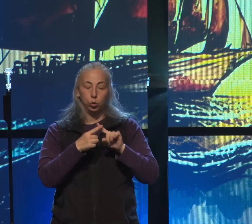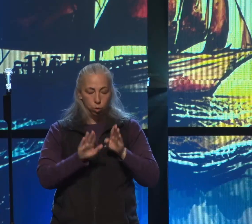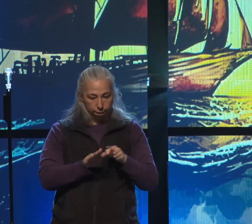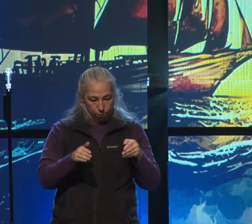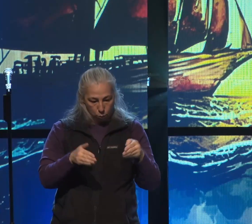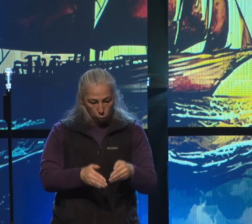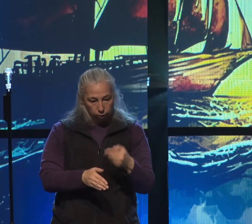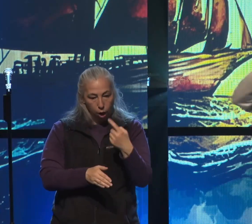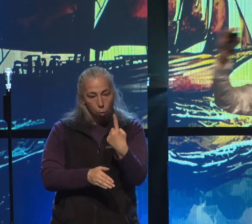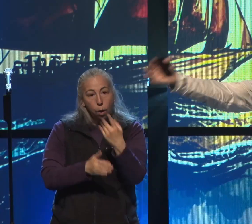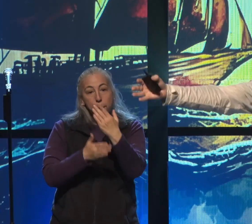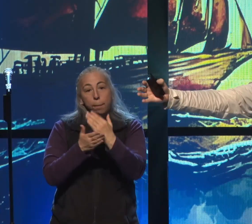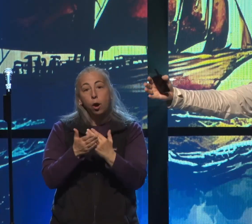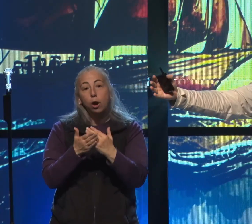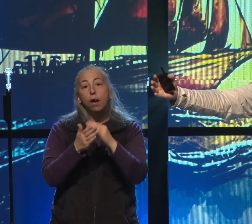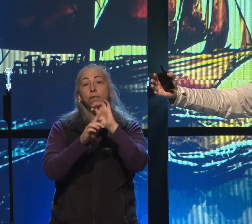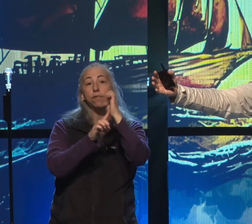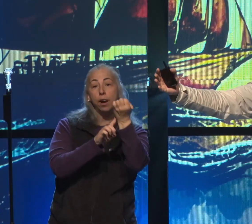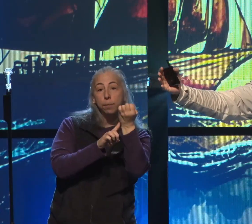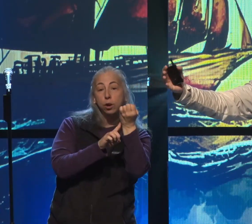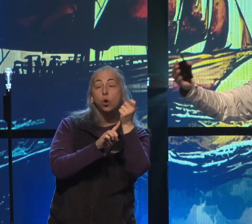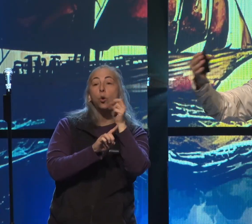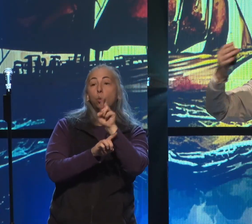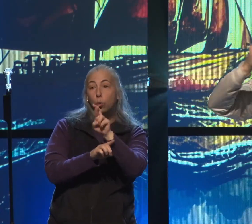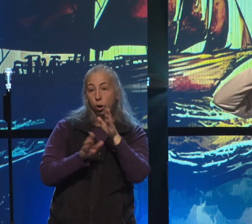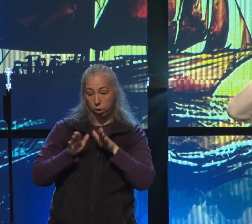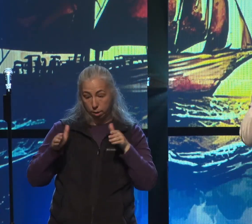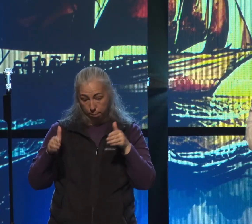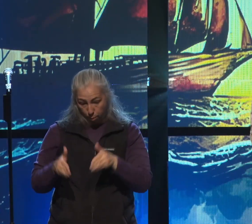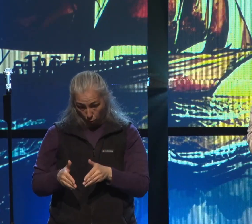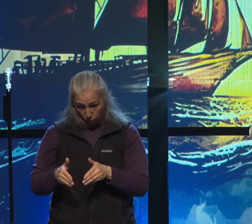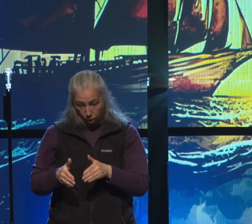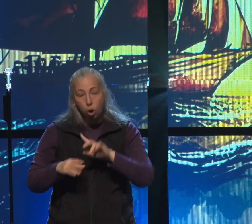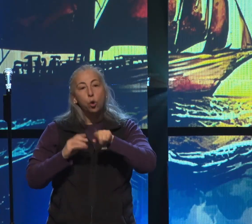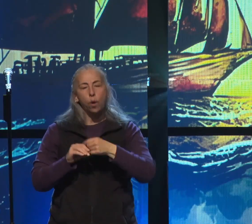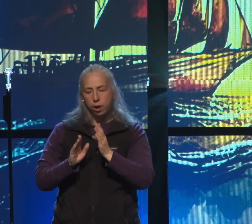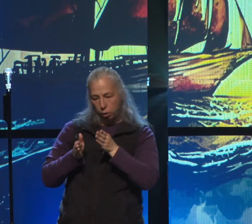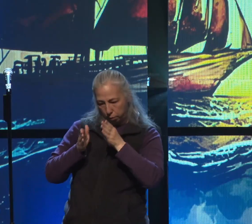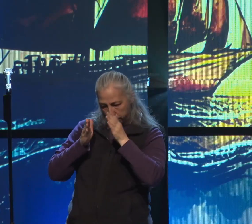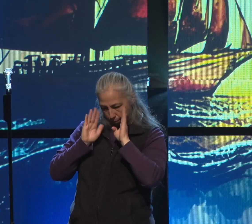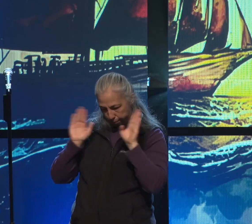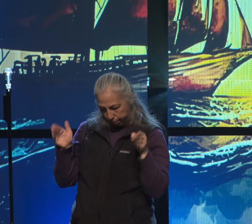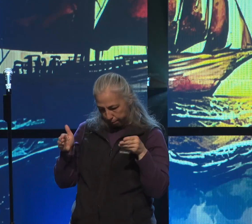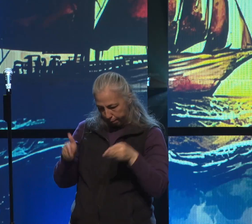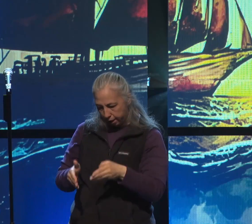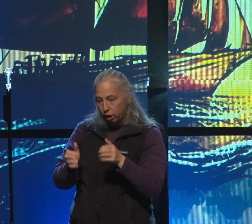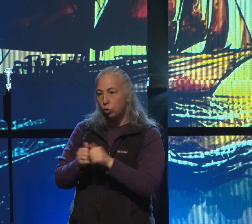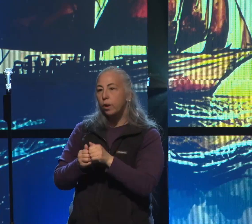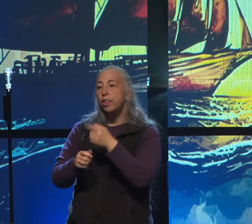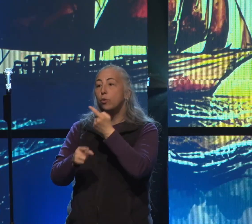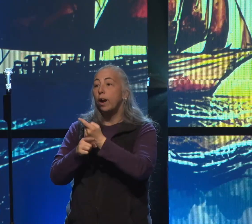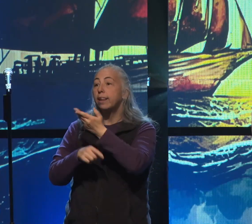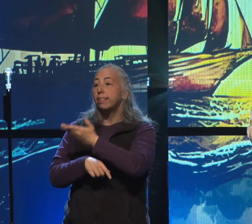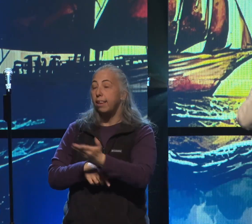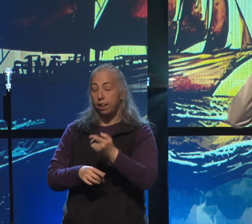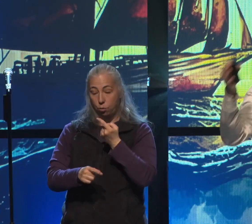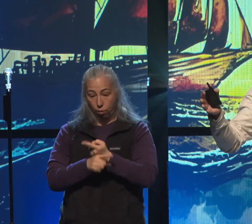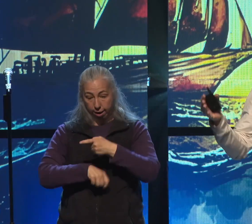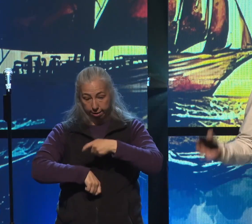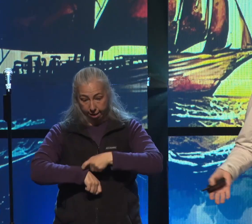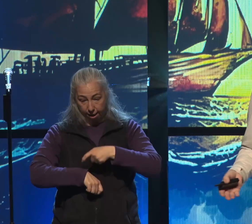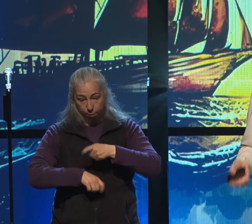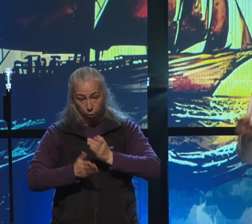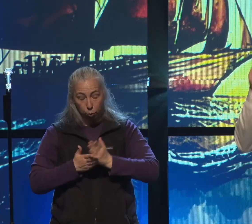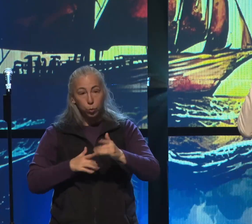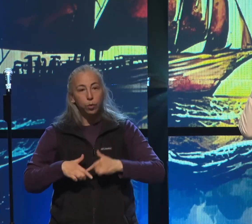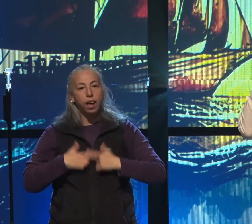element of the boat or the environment, right? And by paying attention to the correct thing at the correct moment in life, you can